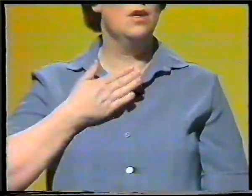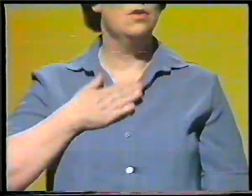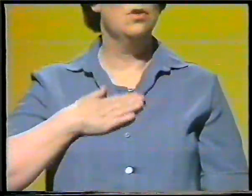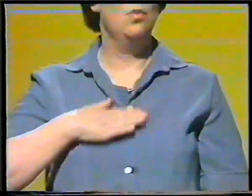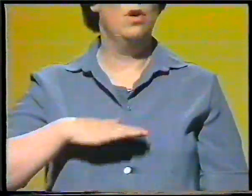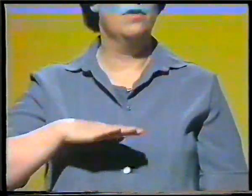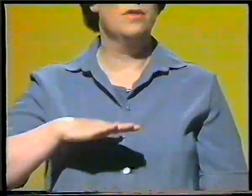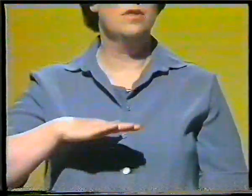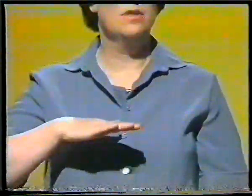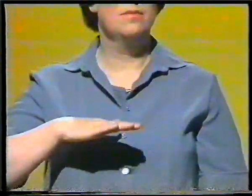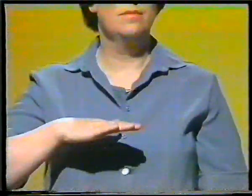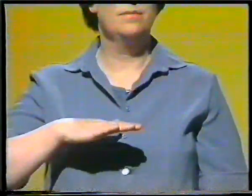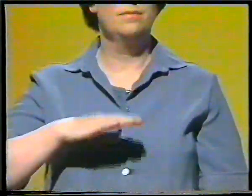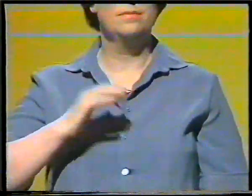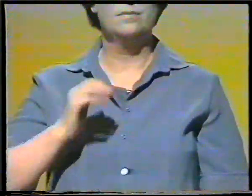To want.